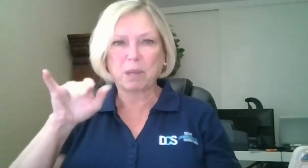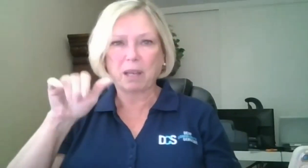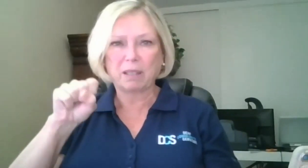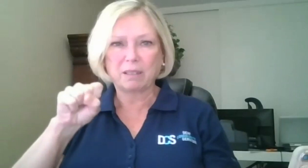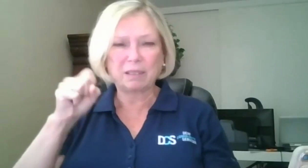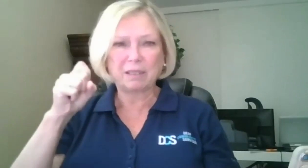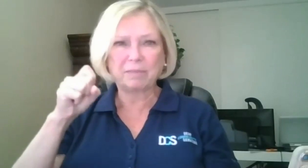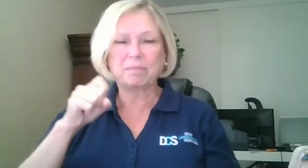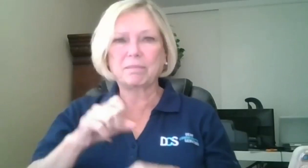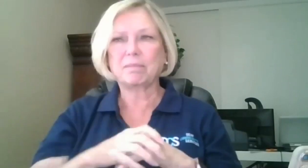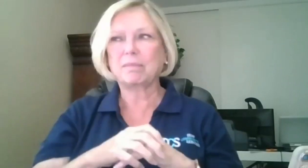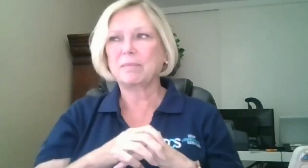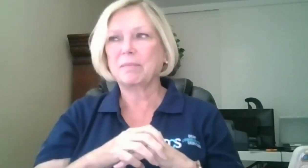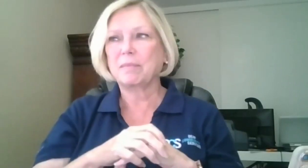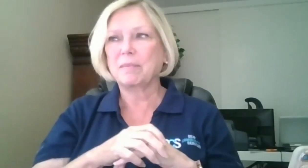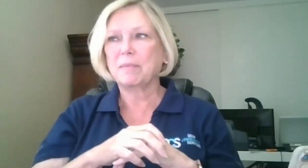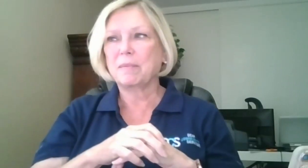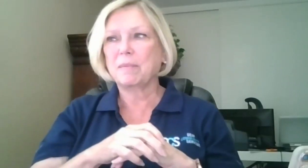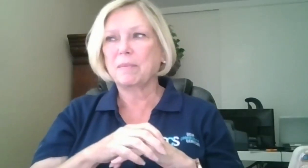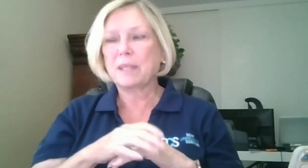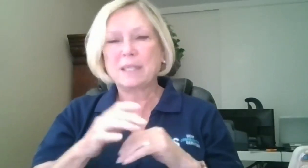for implicit bias.